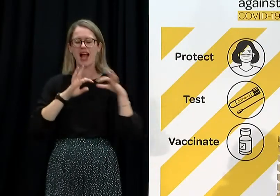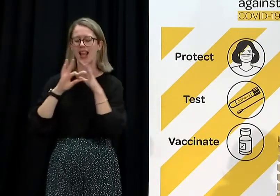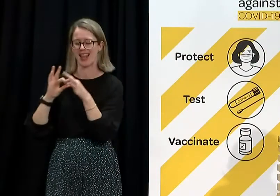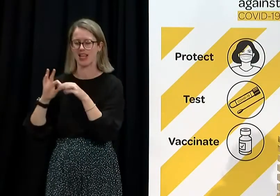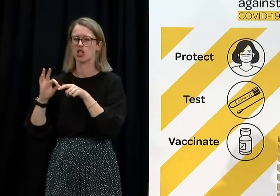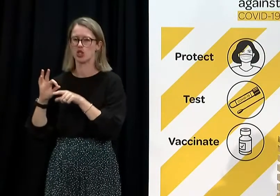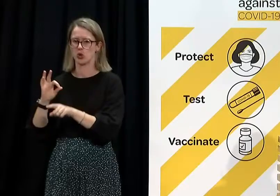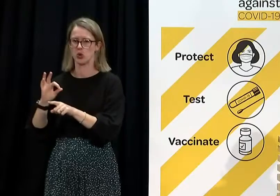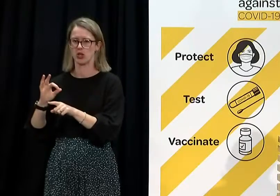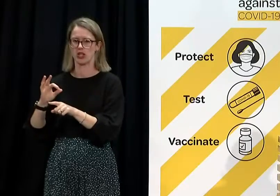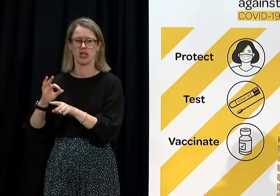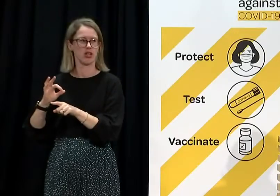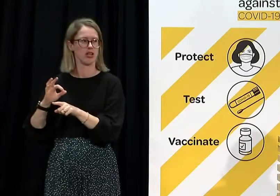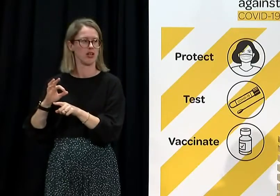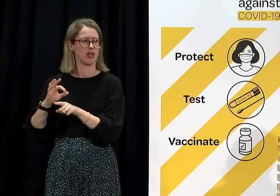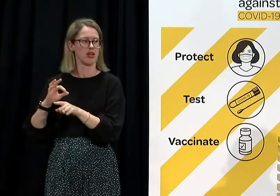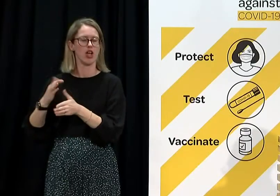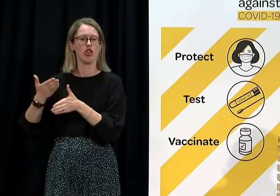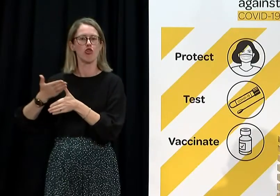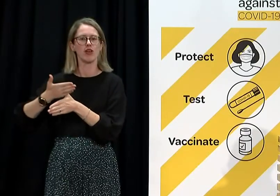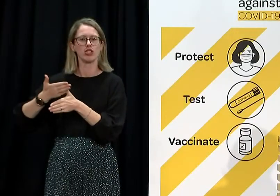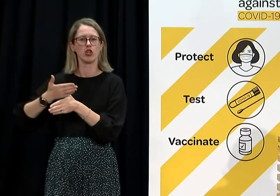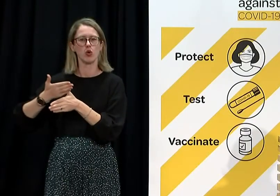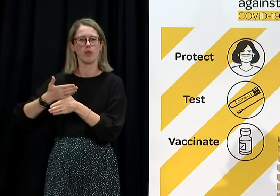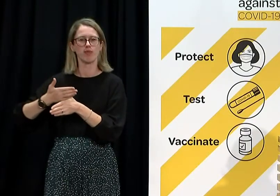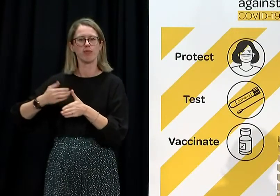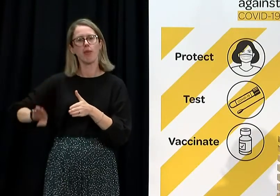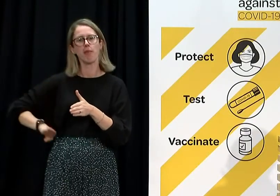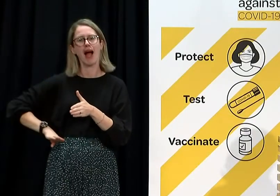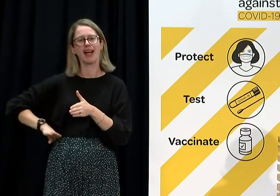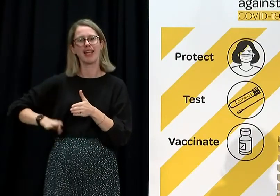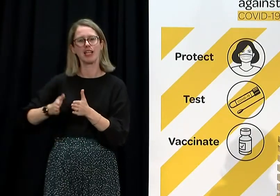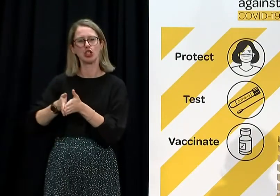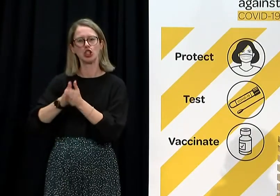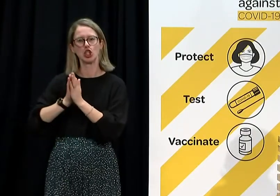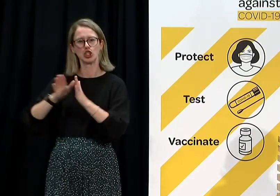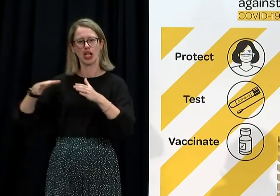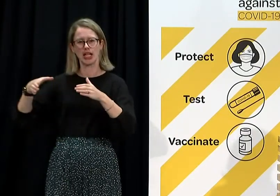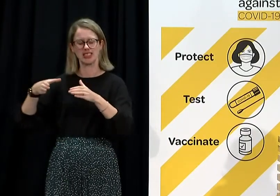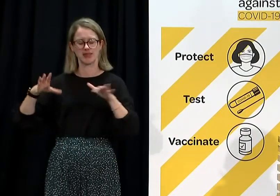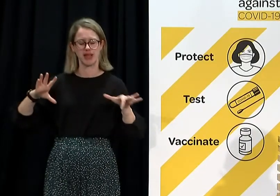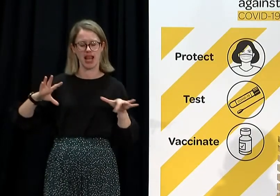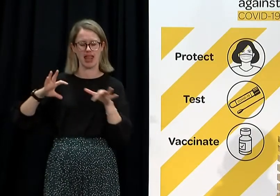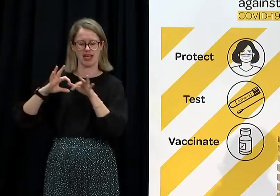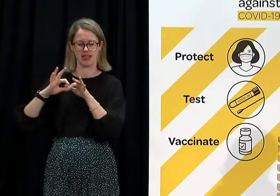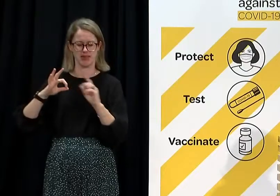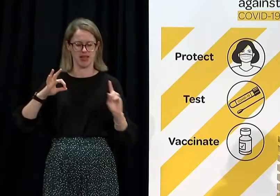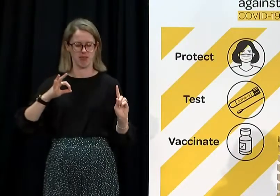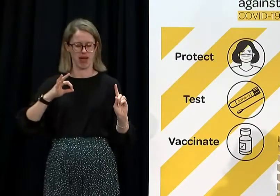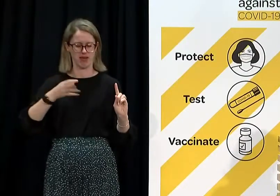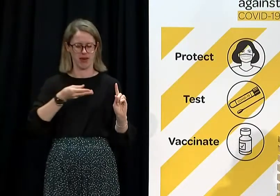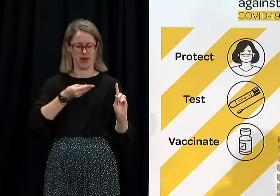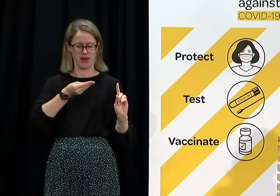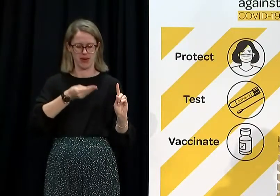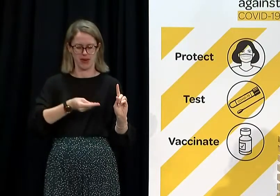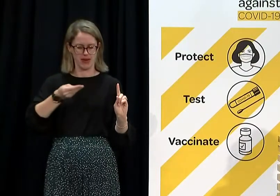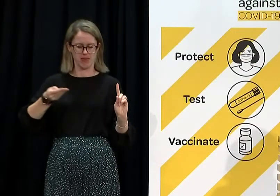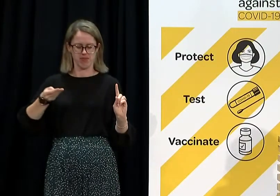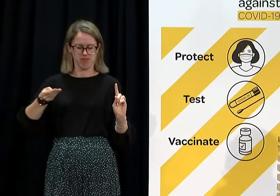to the original Mangere Church cluster. And then it's just trying to find out exactly what